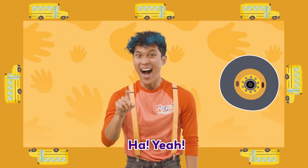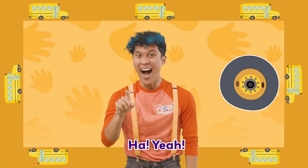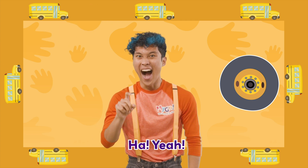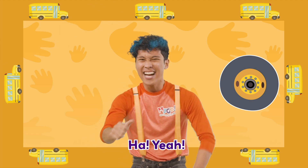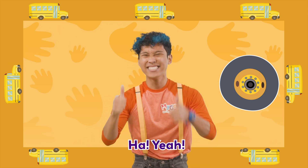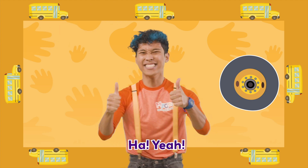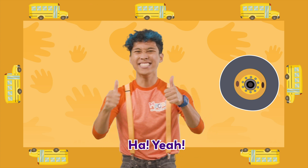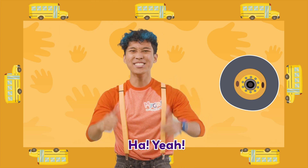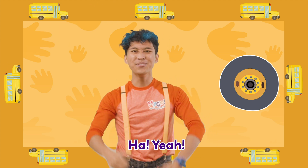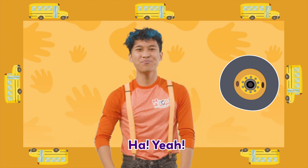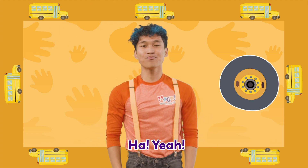Yeah,